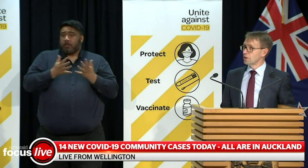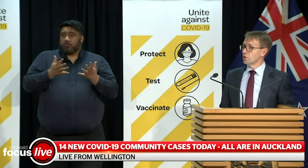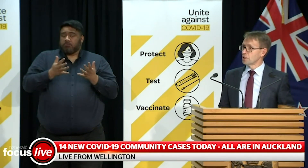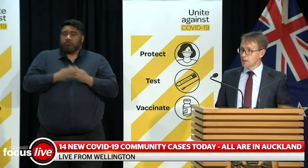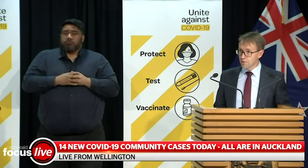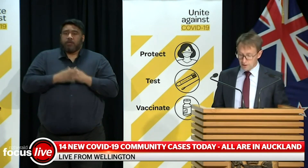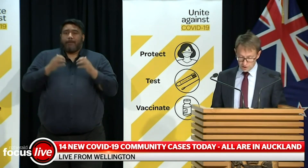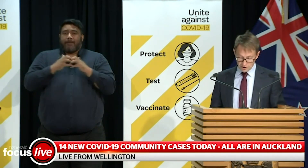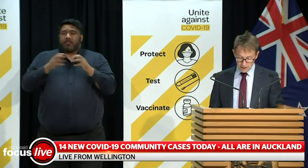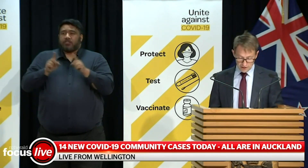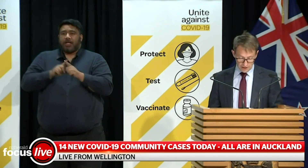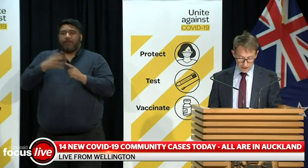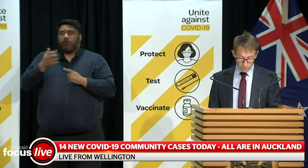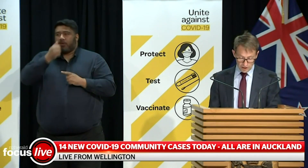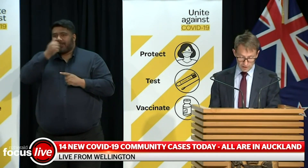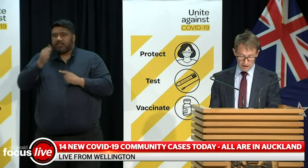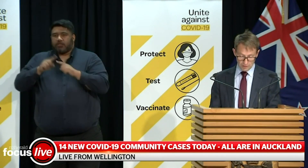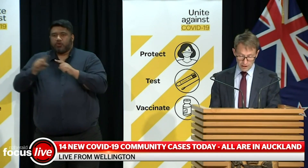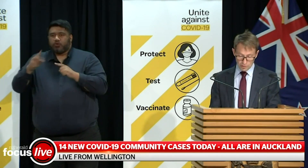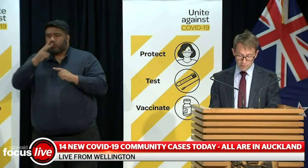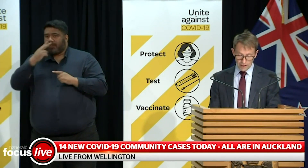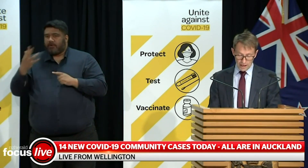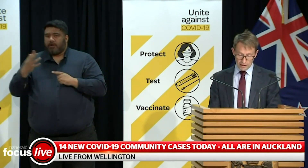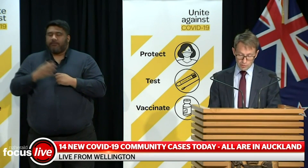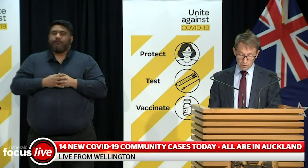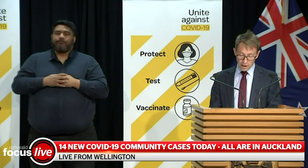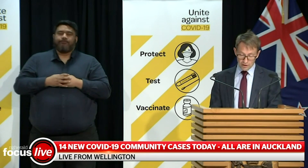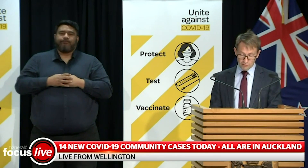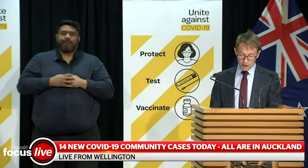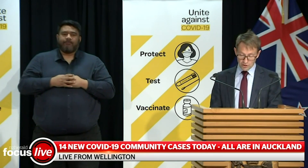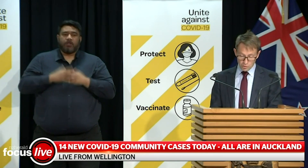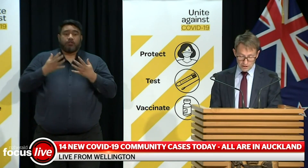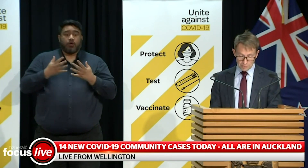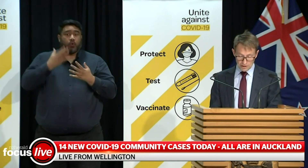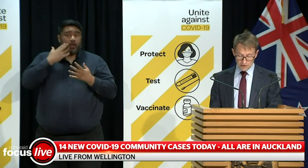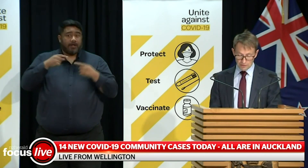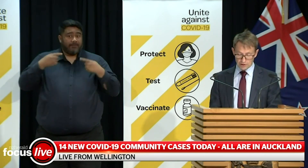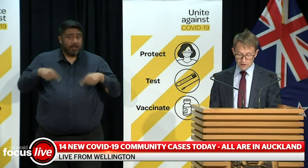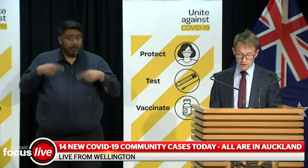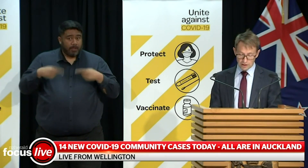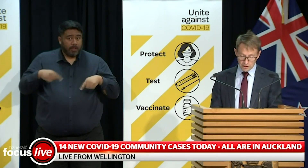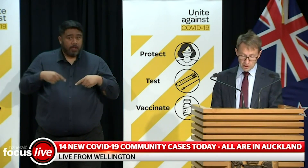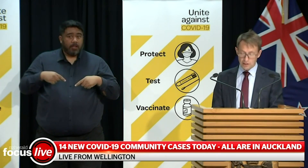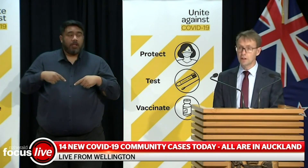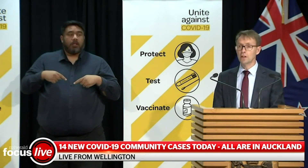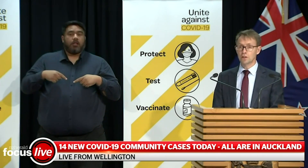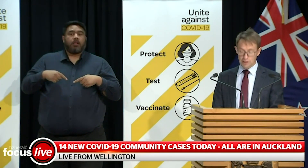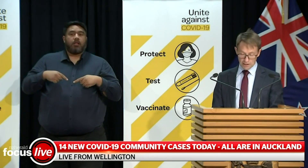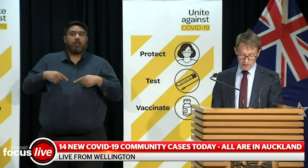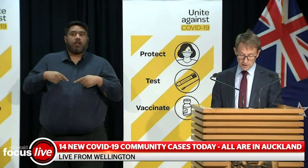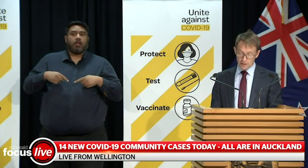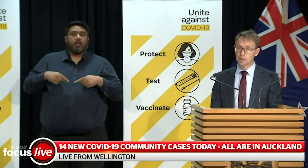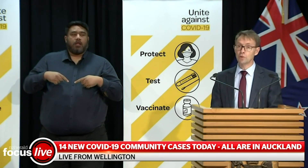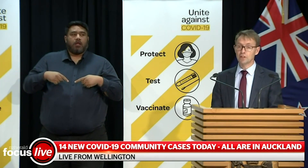we will be looking very carefully at those data and when they are available, and we are aware that Pfizer will be submitting the evidence initially